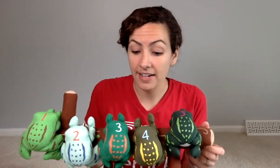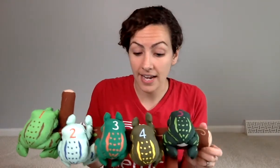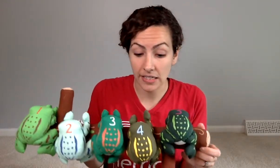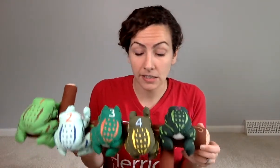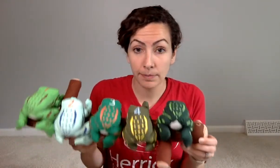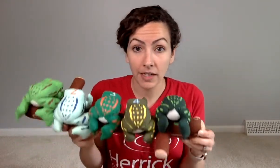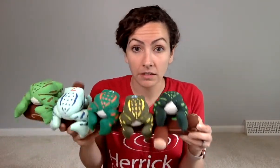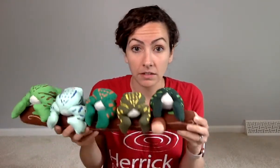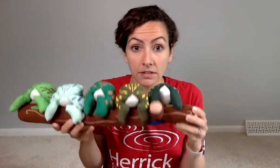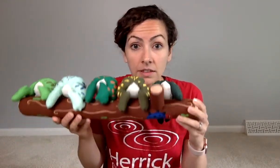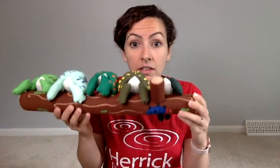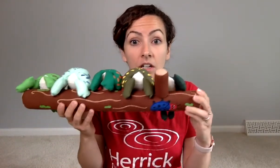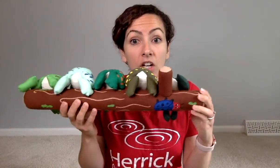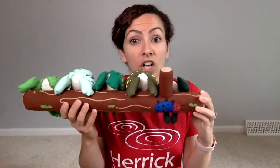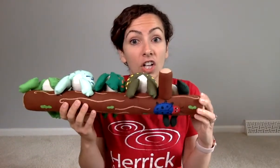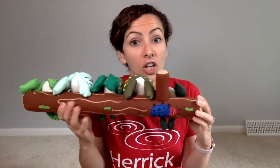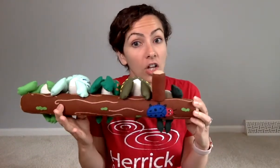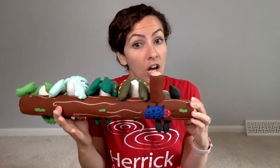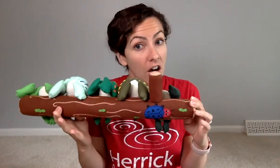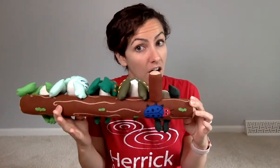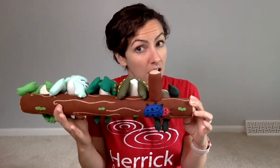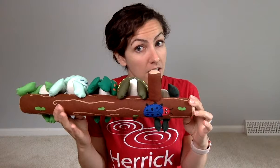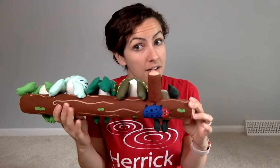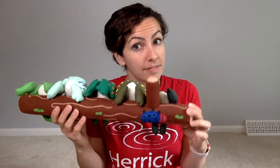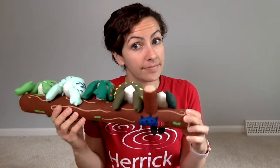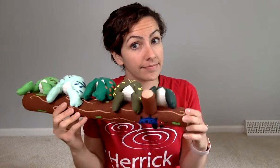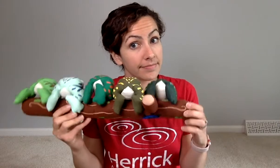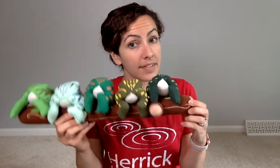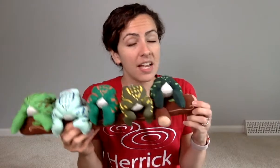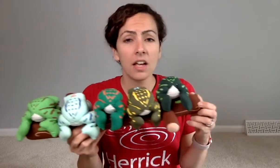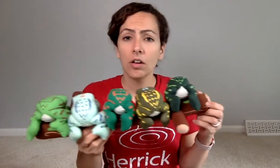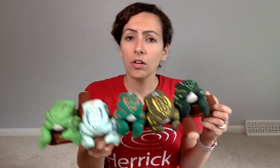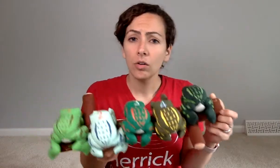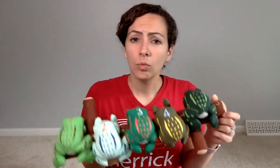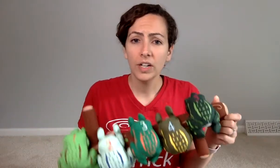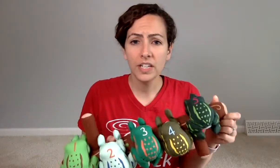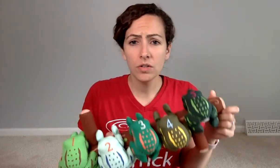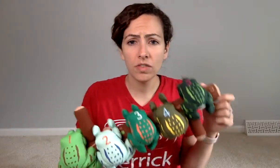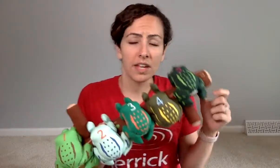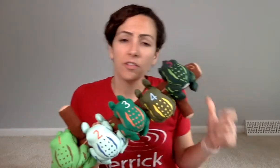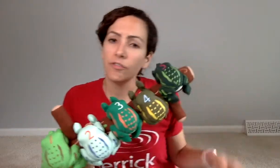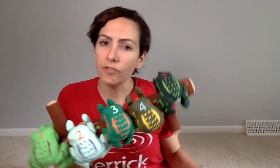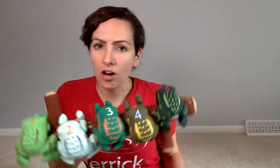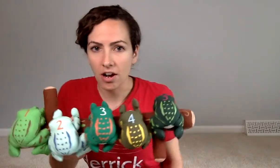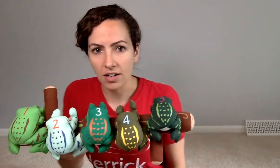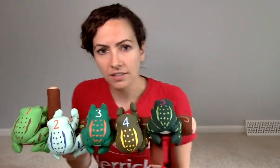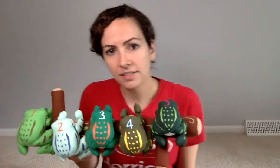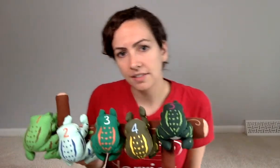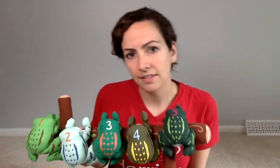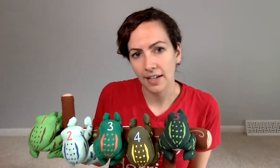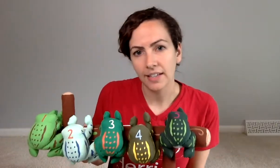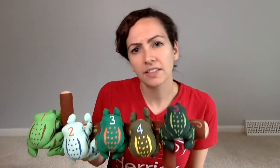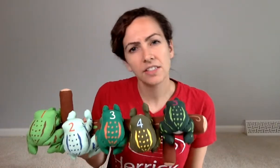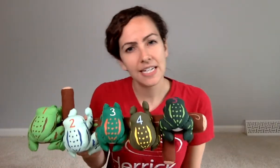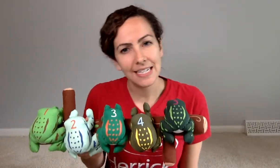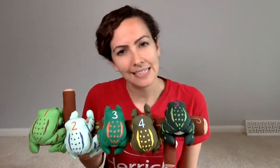a speckled log. What do you think frogs like to